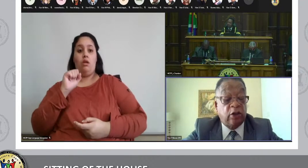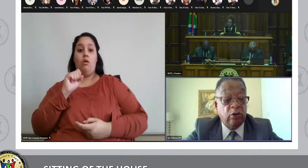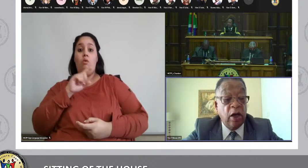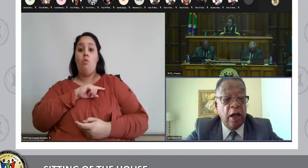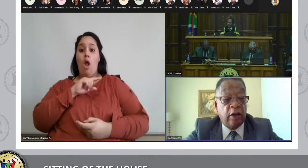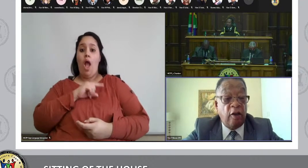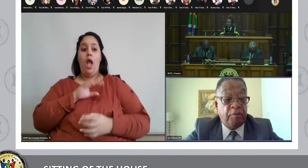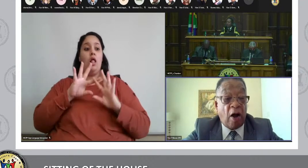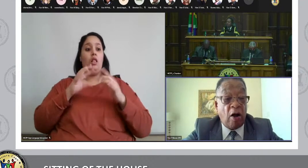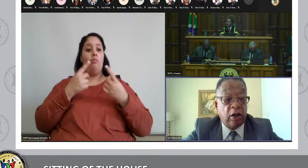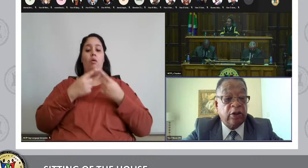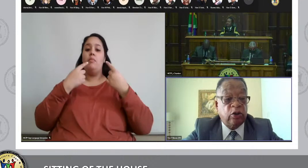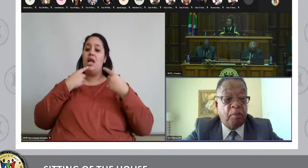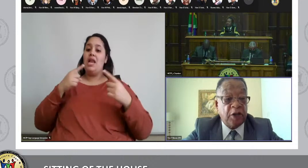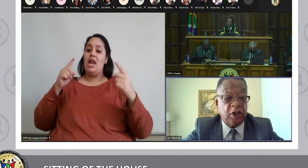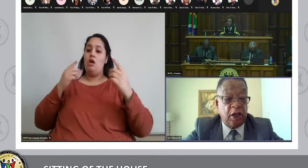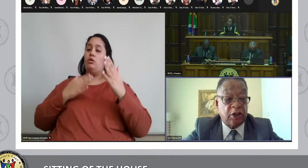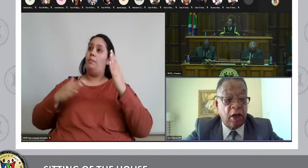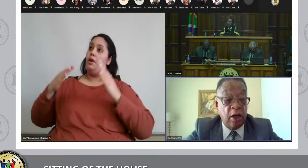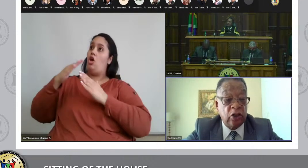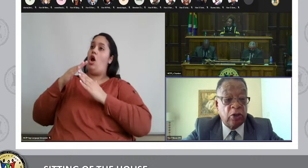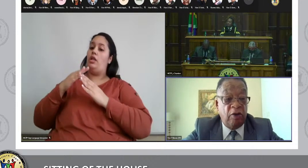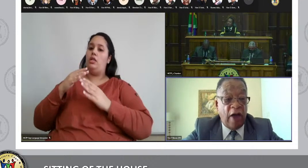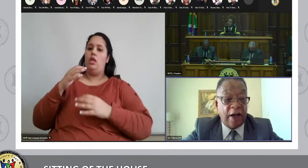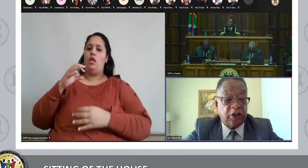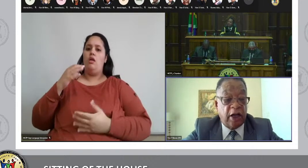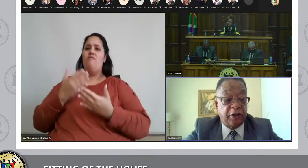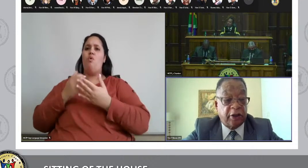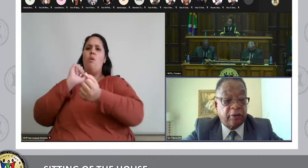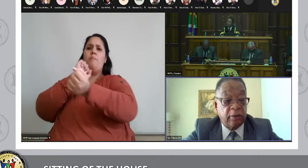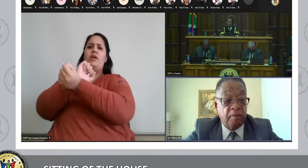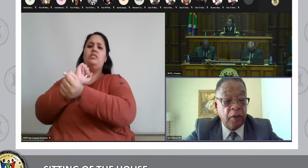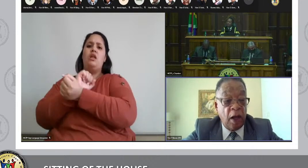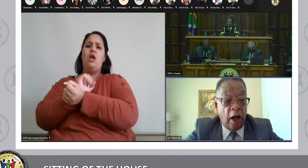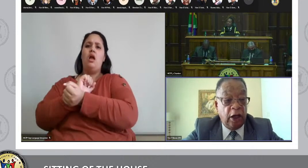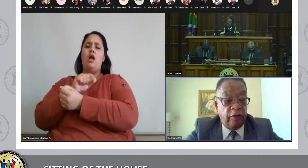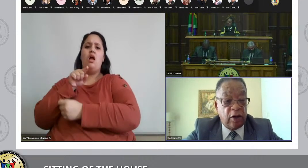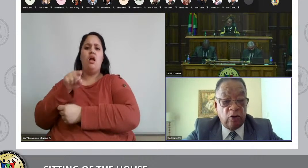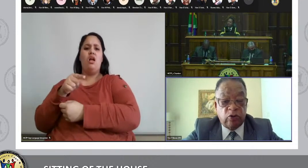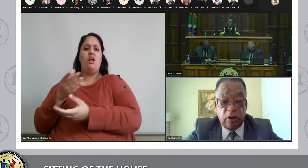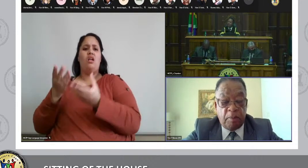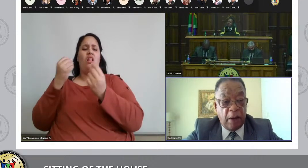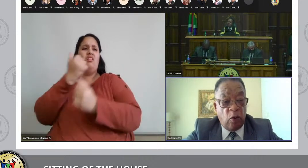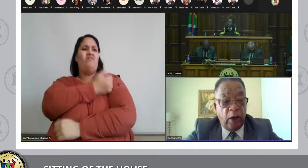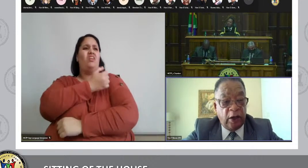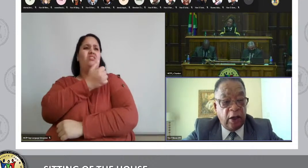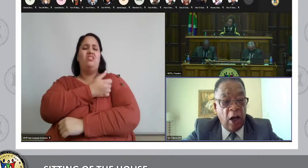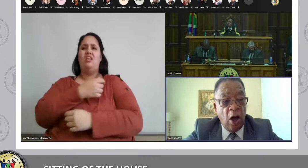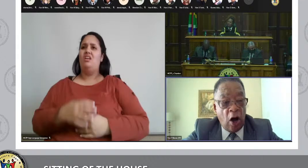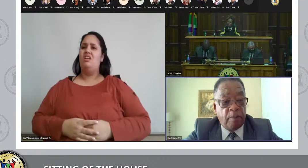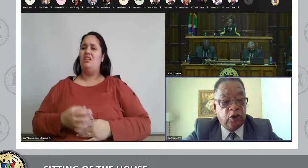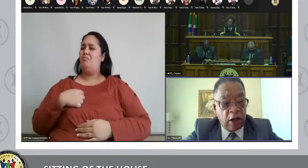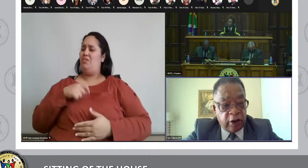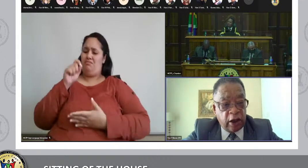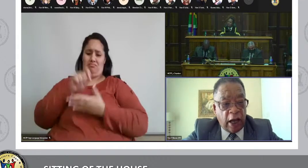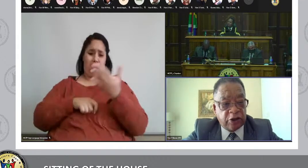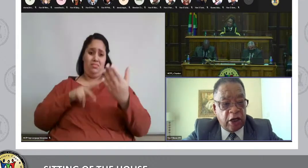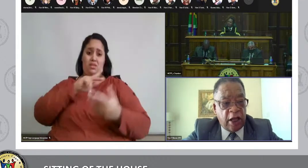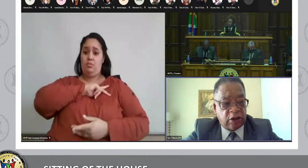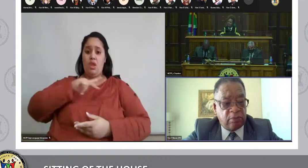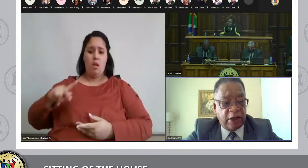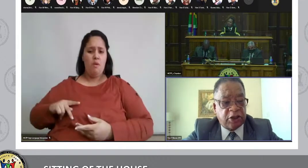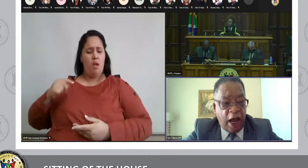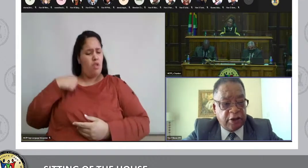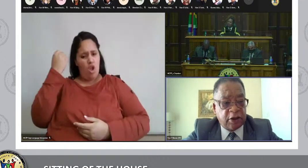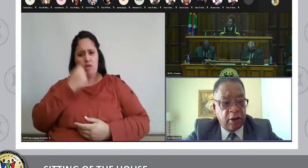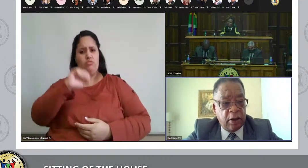they were going to give priority to prisoners to be vaccinated. I even wrote to the Premier Windy objecting, and I